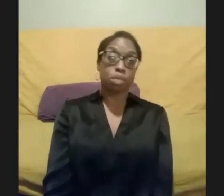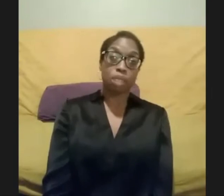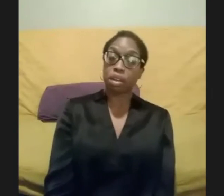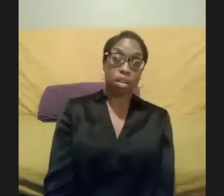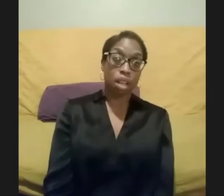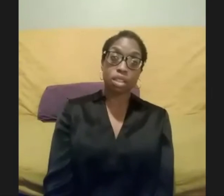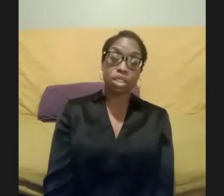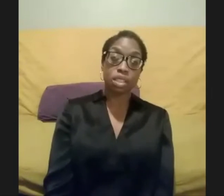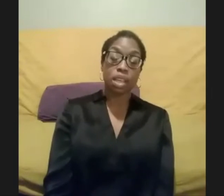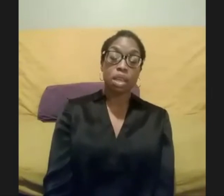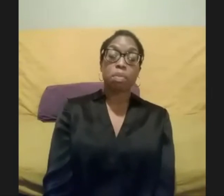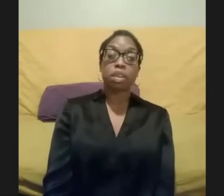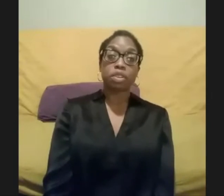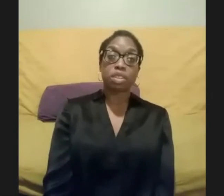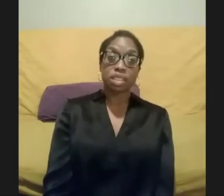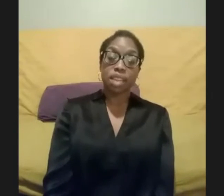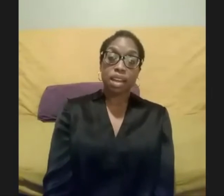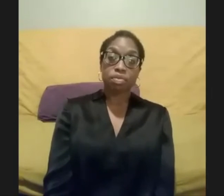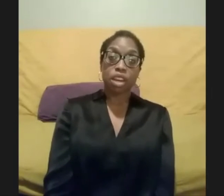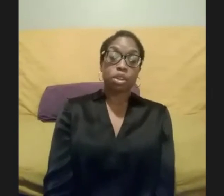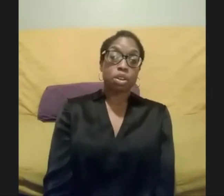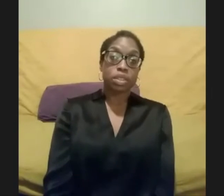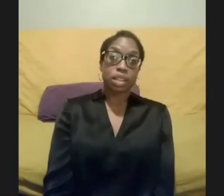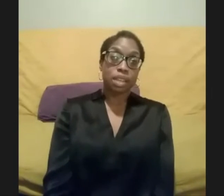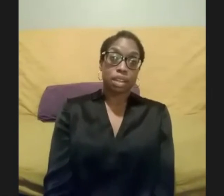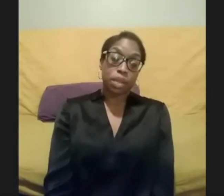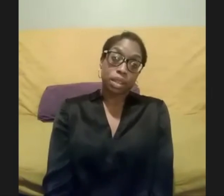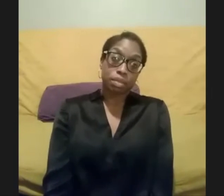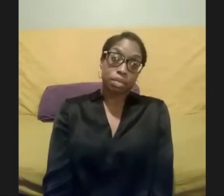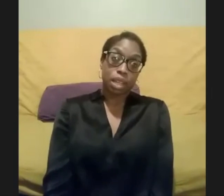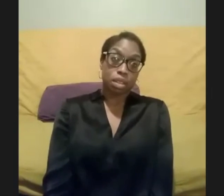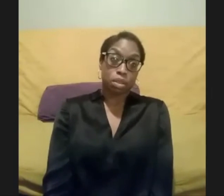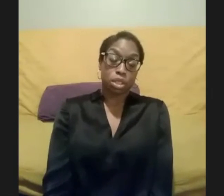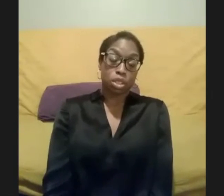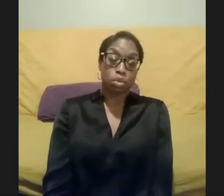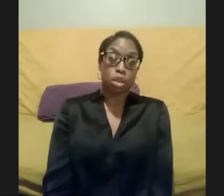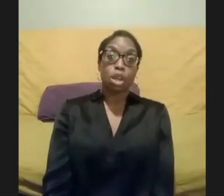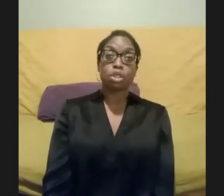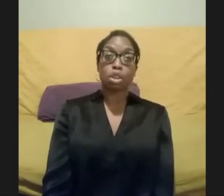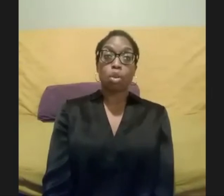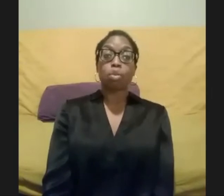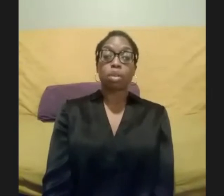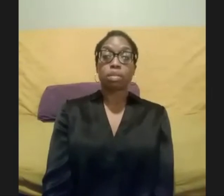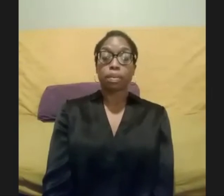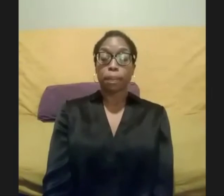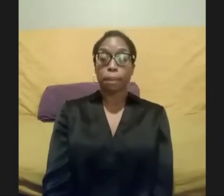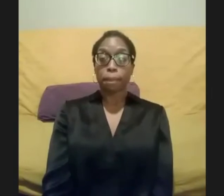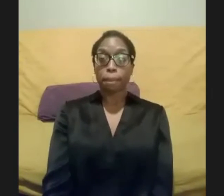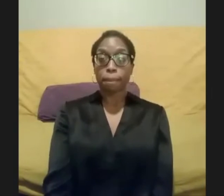not an oncologist. But if you're dissatisfied, you can always get a second opinion. That's another thing too. Well, So it is interesting because they